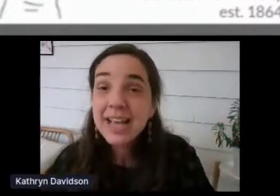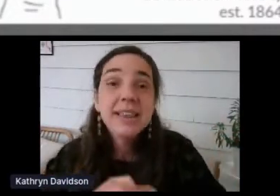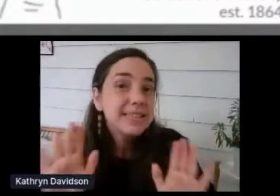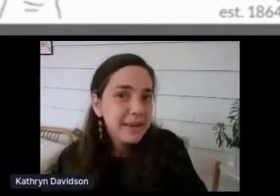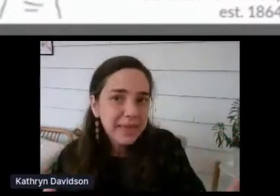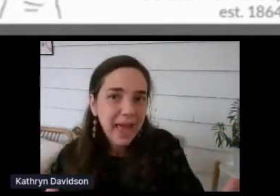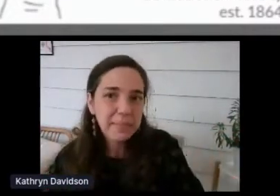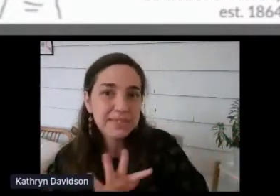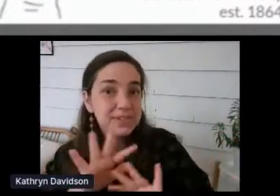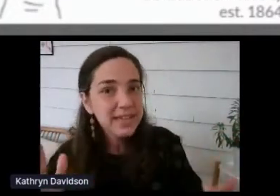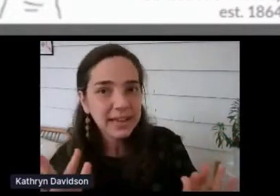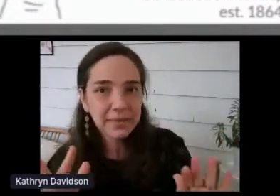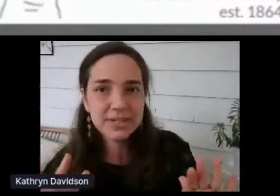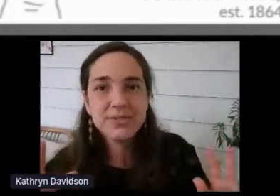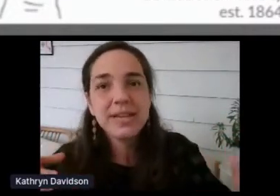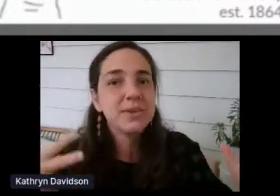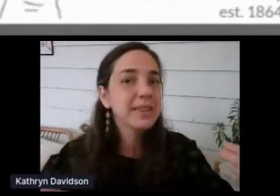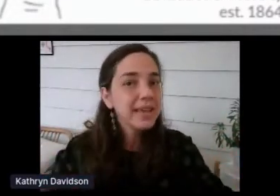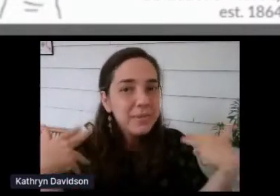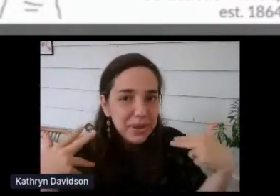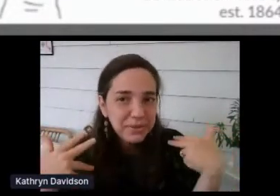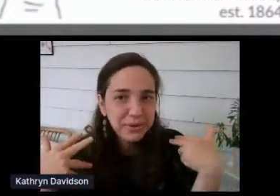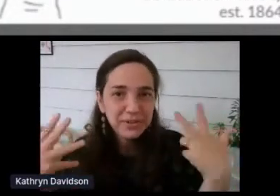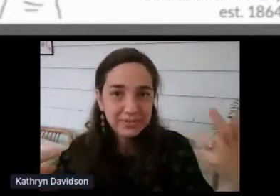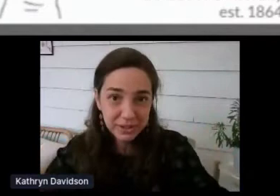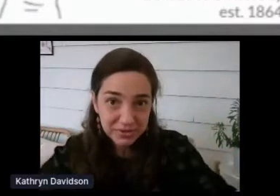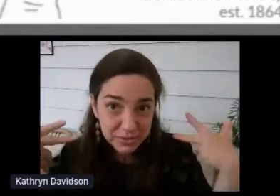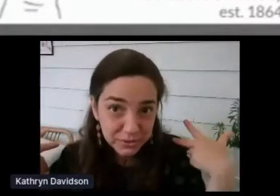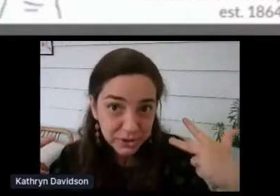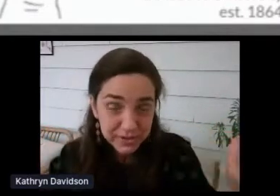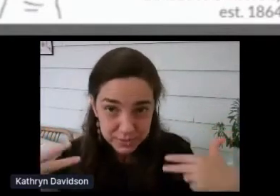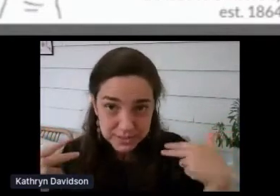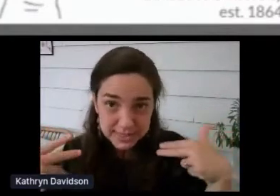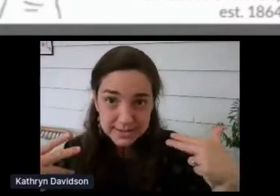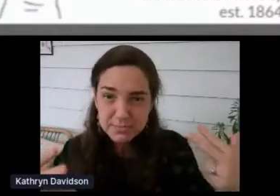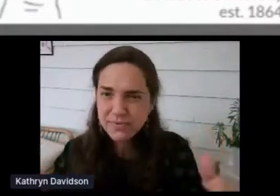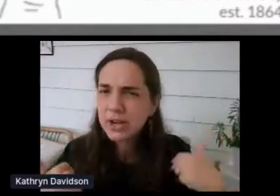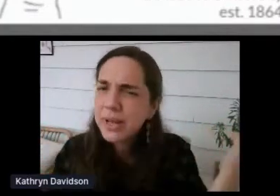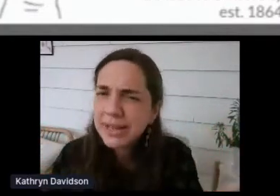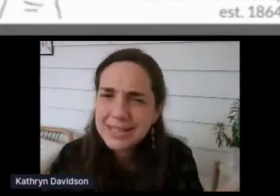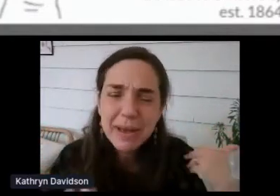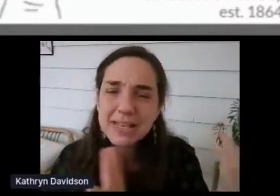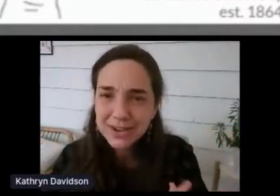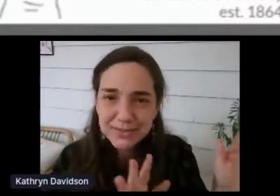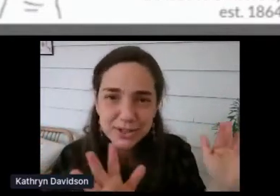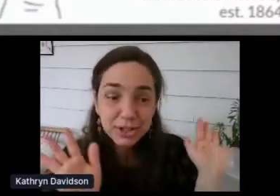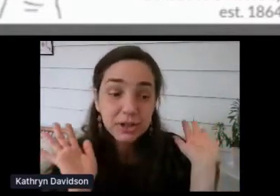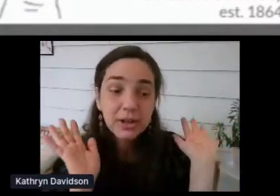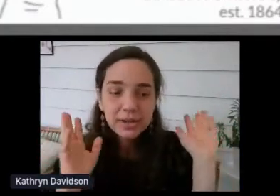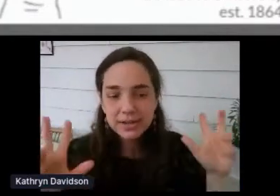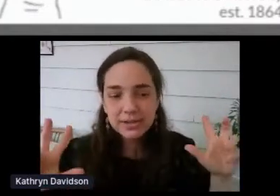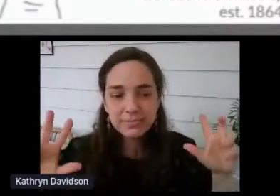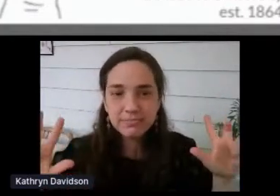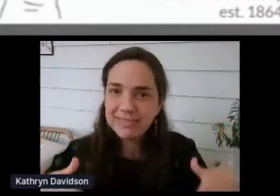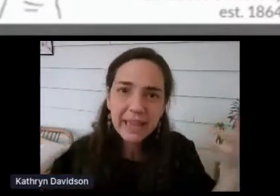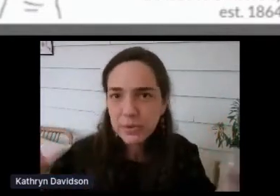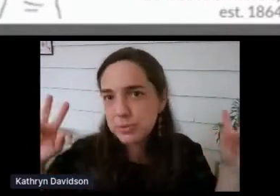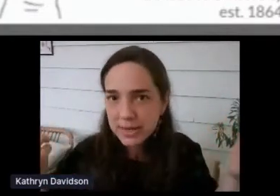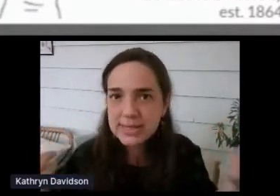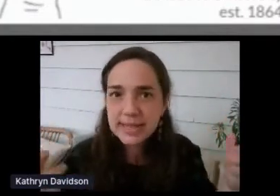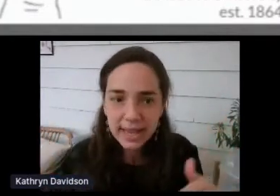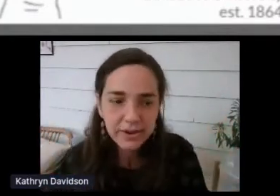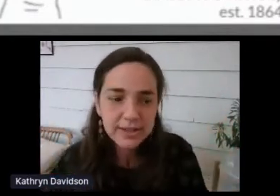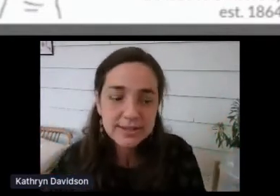areas. The same thing happens for sign languages, right? So you get the input through your, through your visual system, but very quickly it's passed off to your